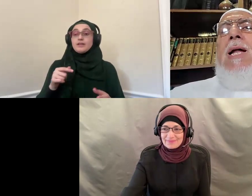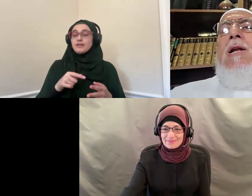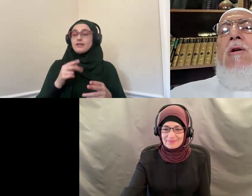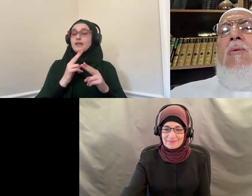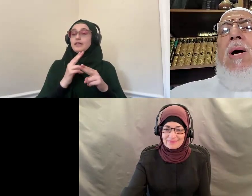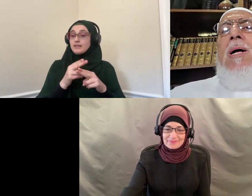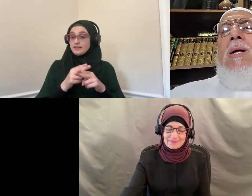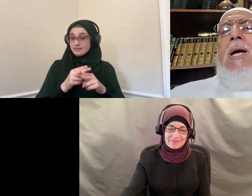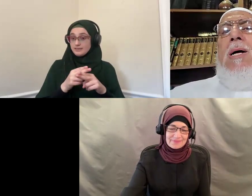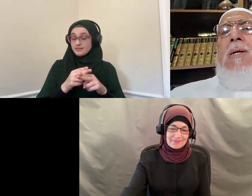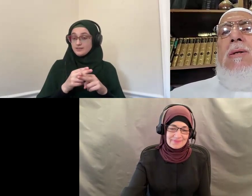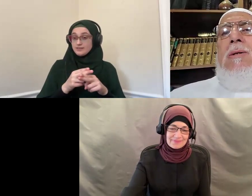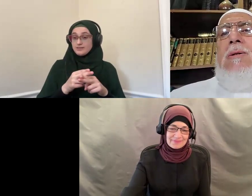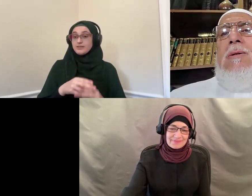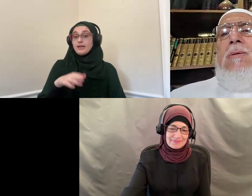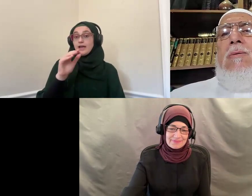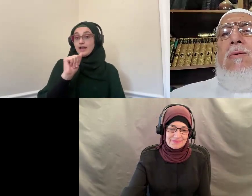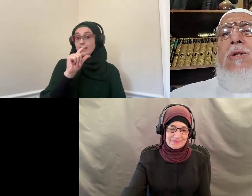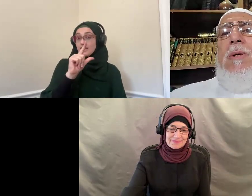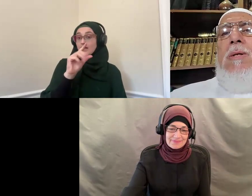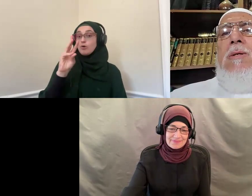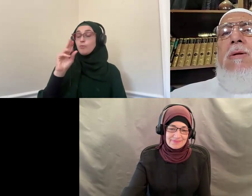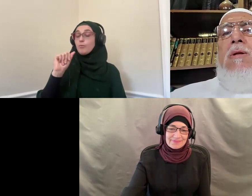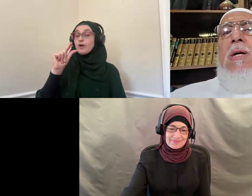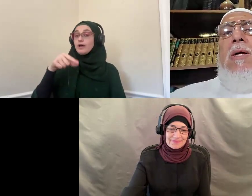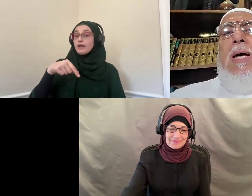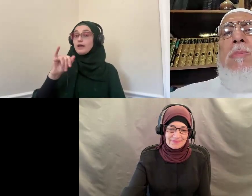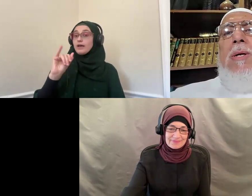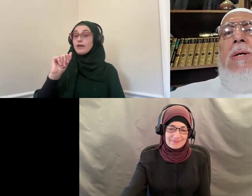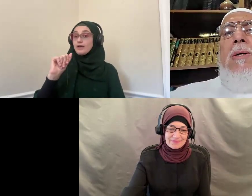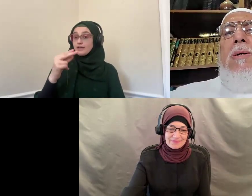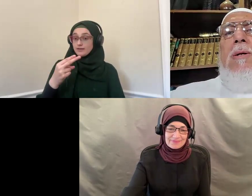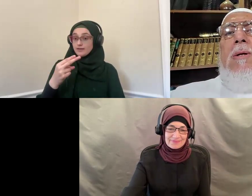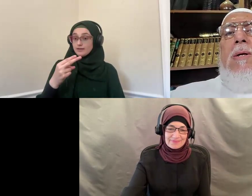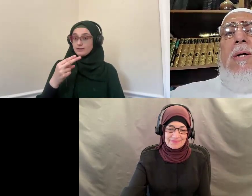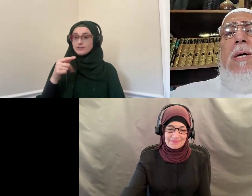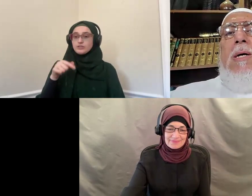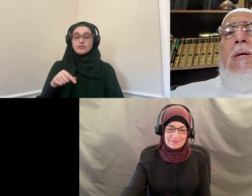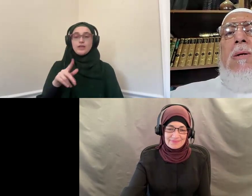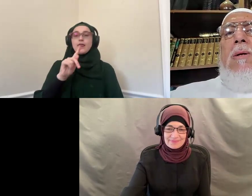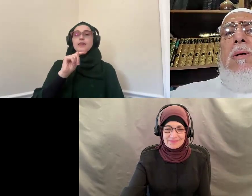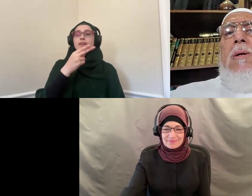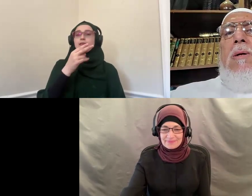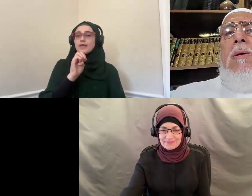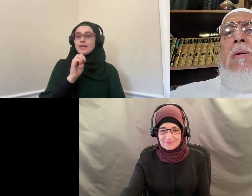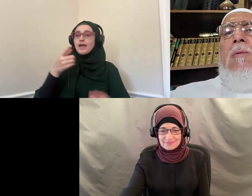is Al-Waqi'ah, which means the happening.